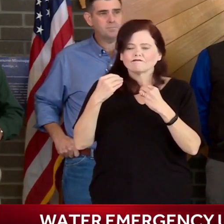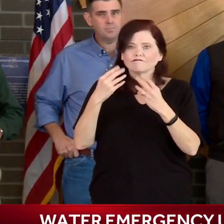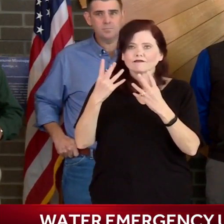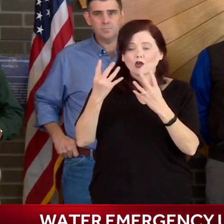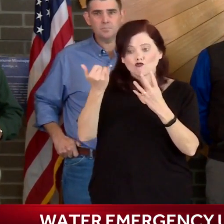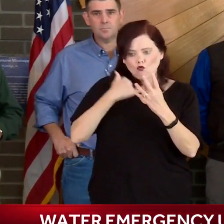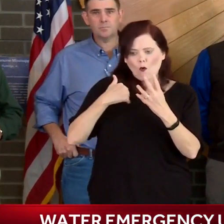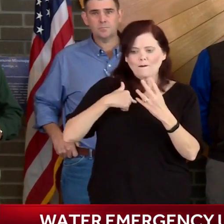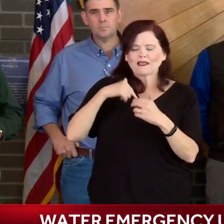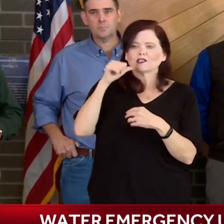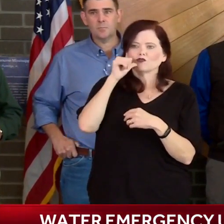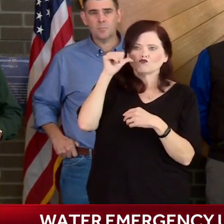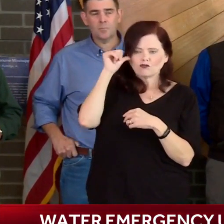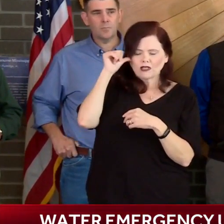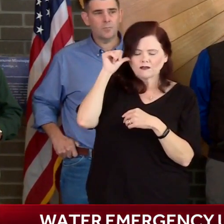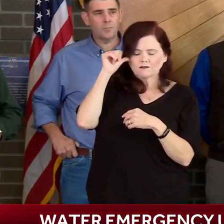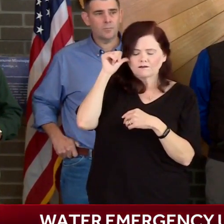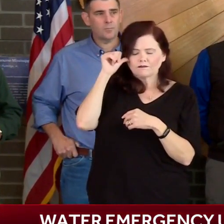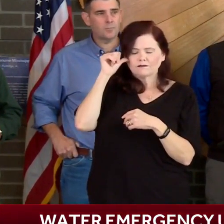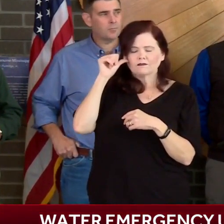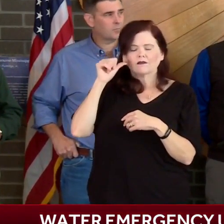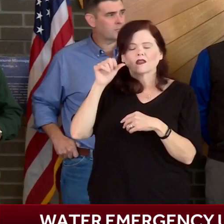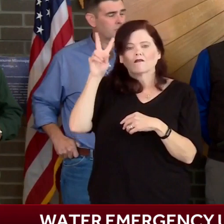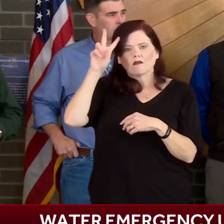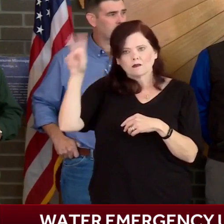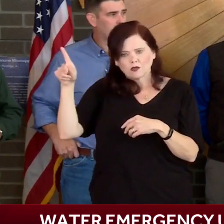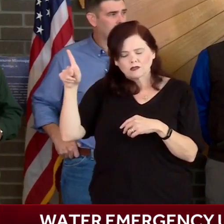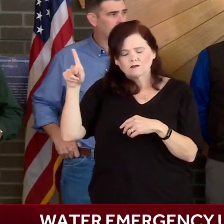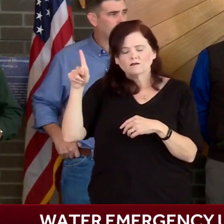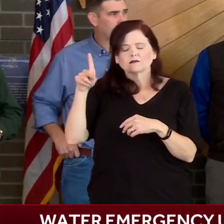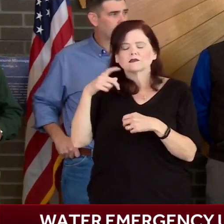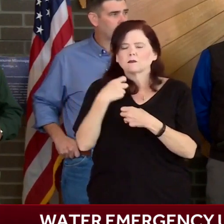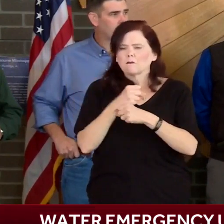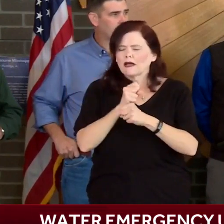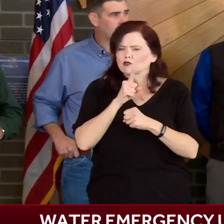who endeavored to call me yesterday, along with the vice president, to